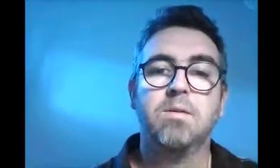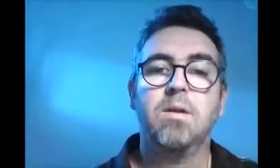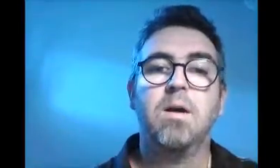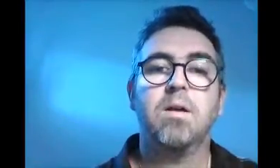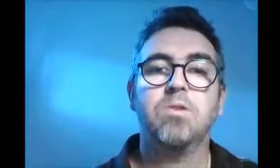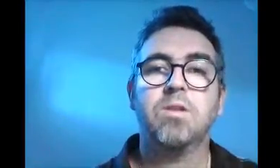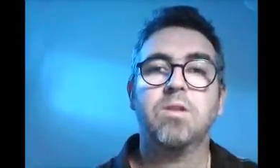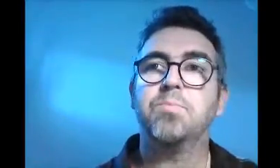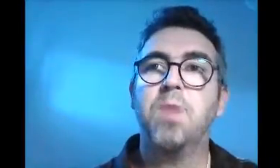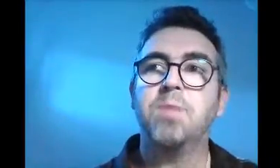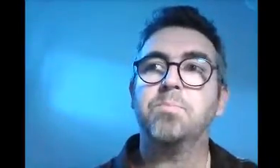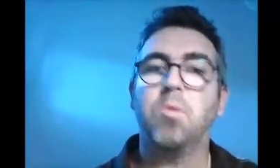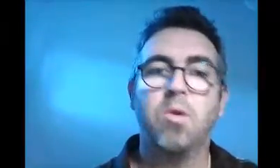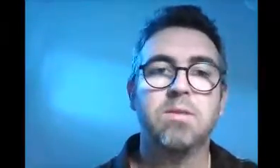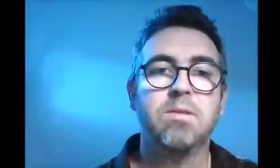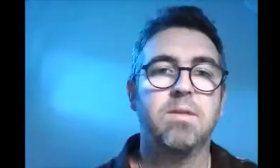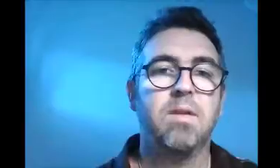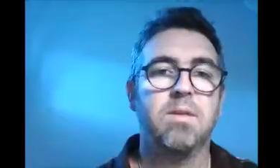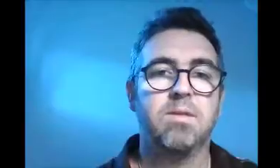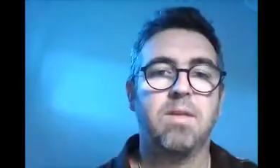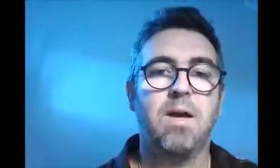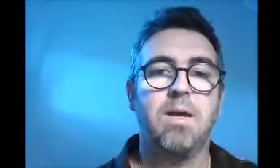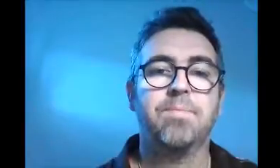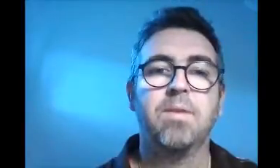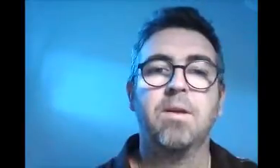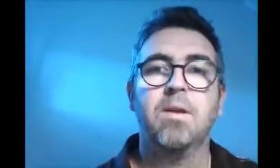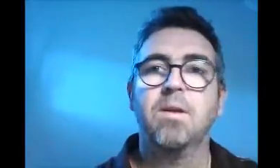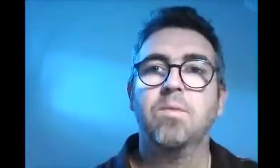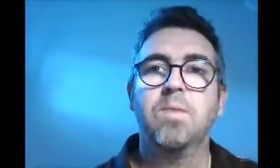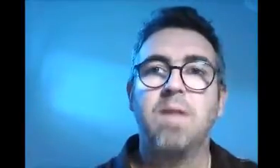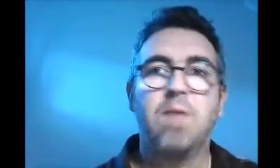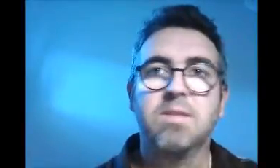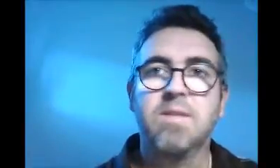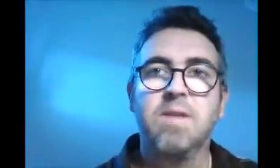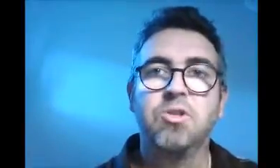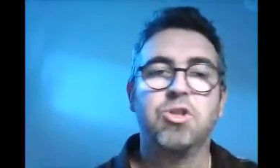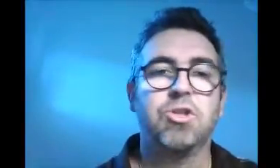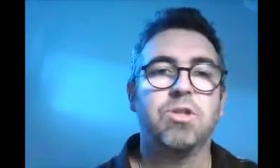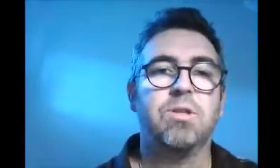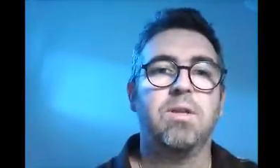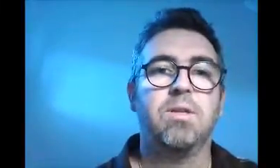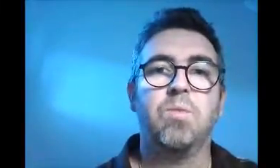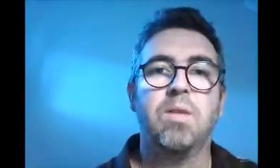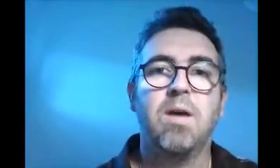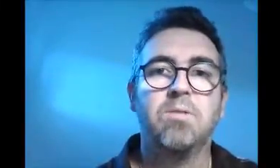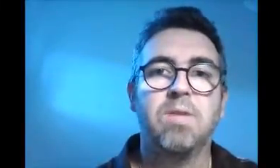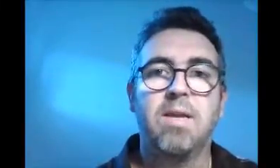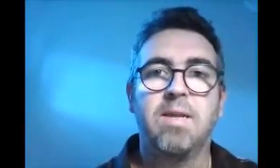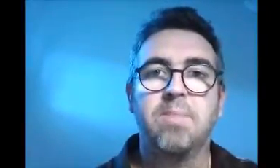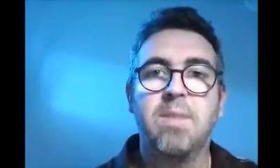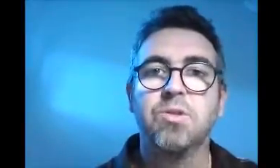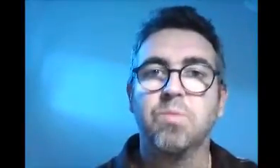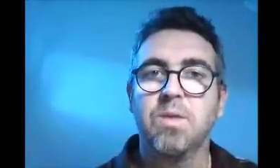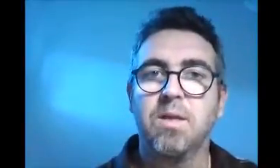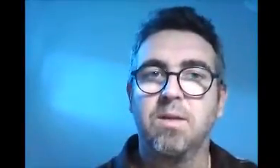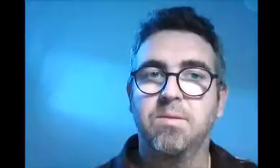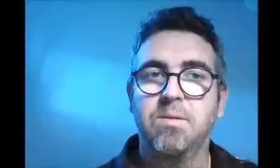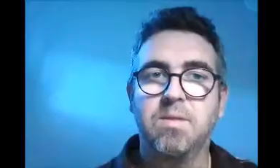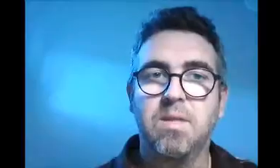Stars are just bright points in the sky, without extension and without any dimension we can see